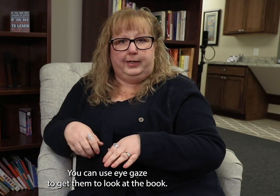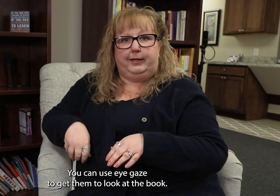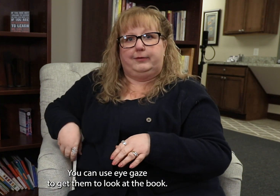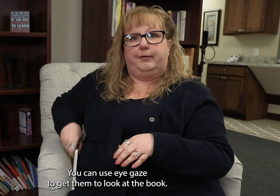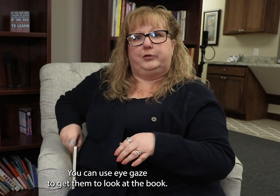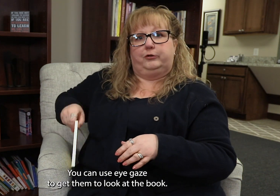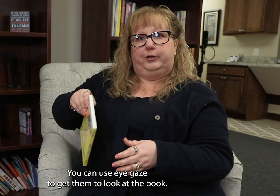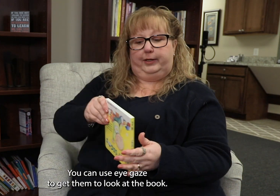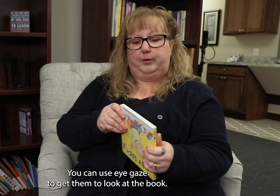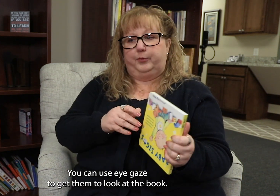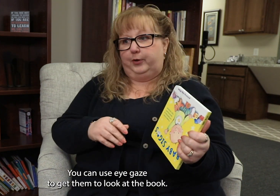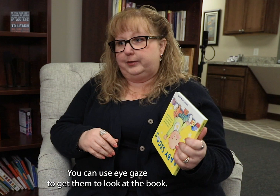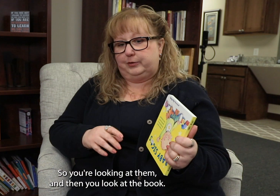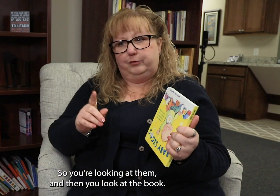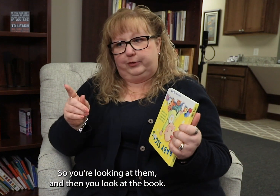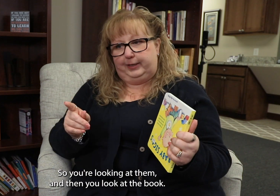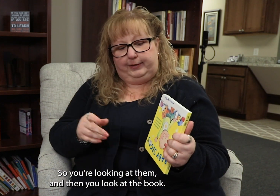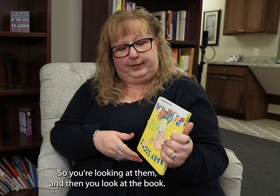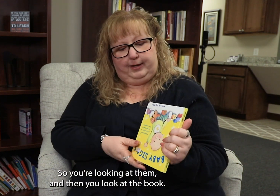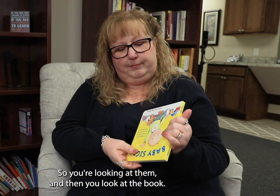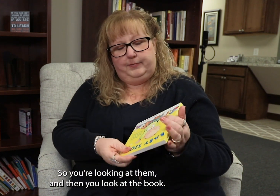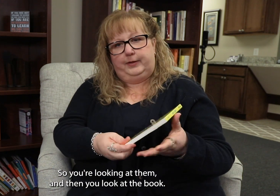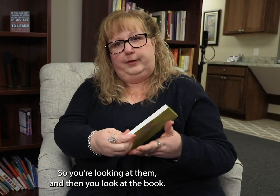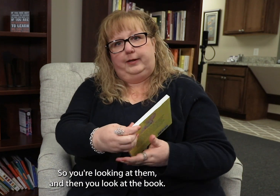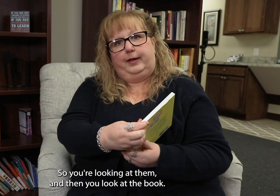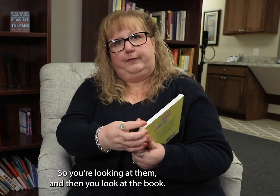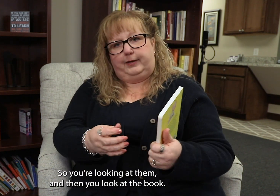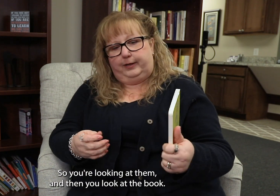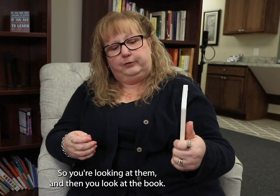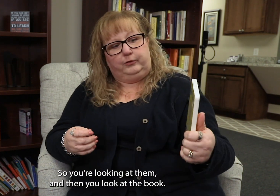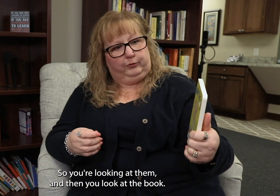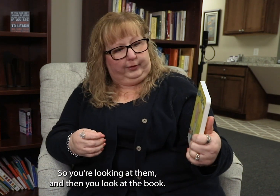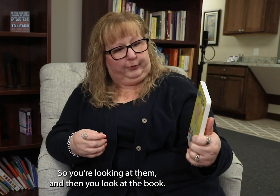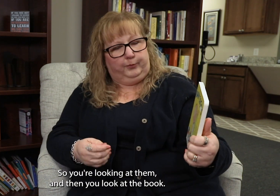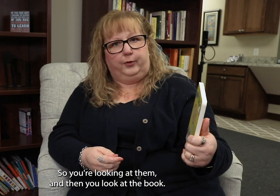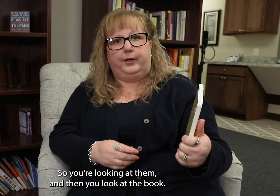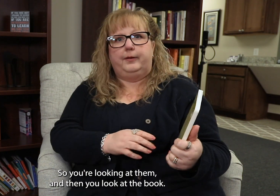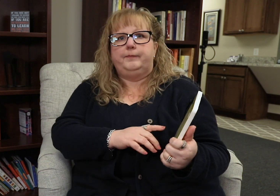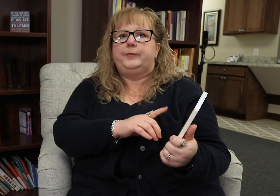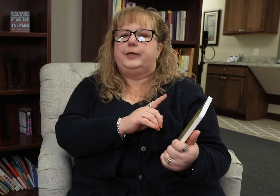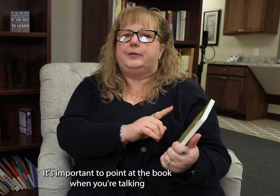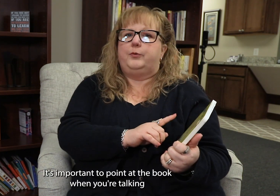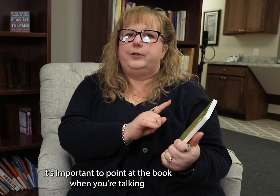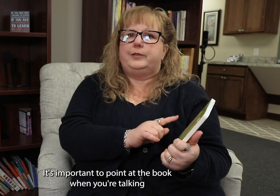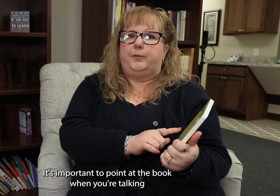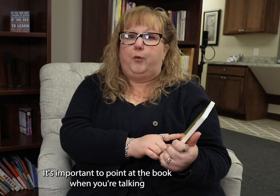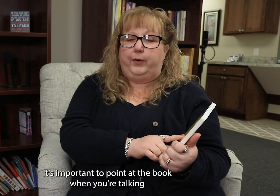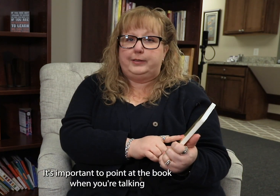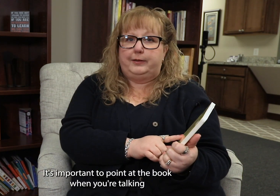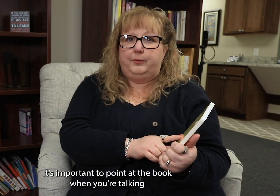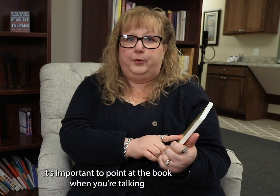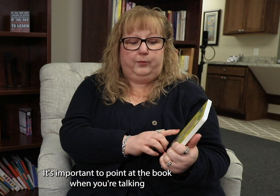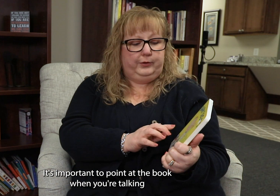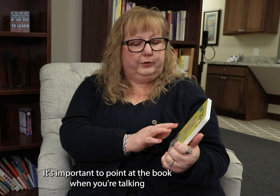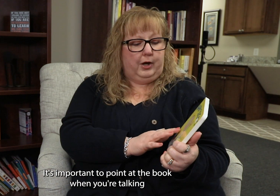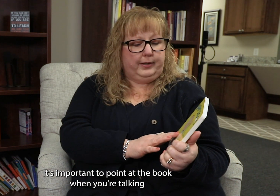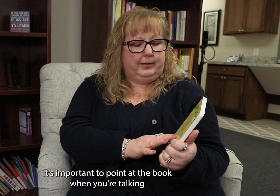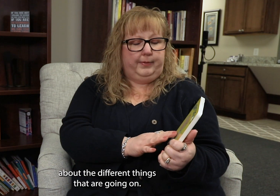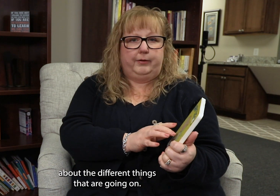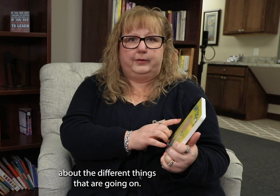get them to look at the book. So you're looking at them and then you look at the book. It's important to point at the book when you're talking about the